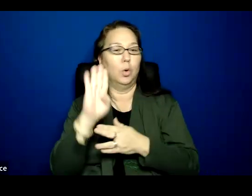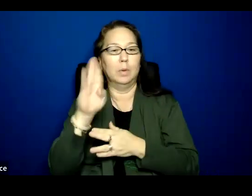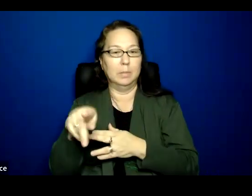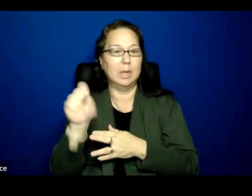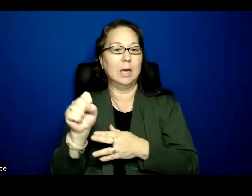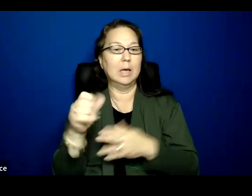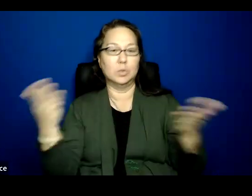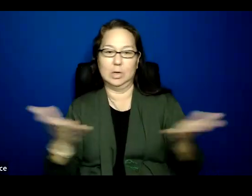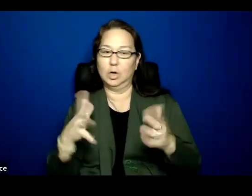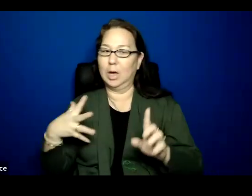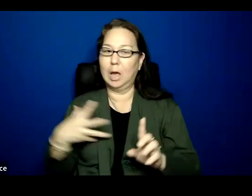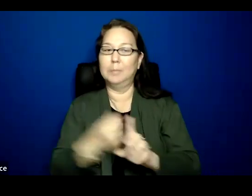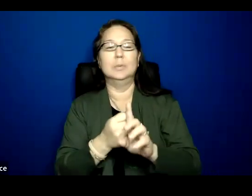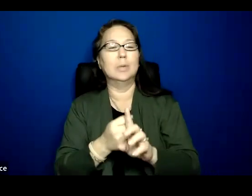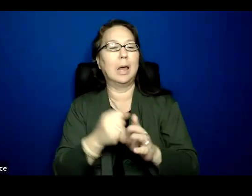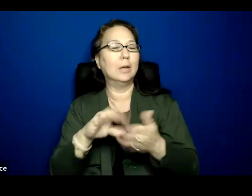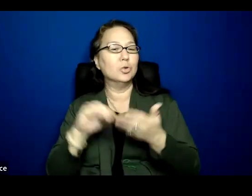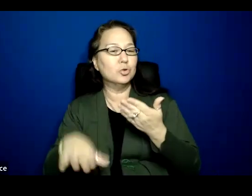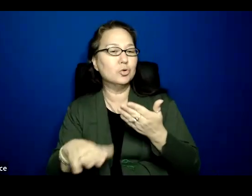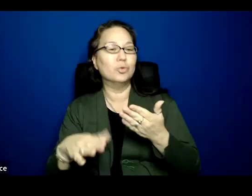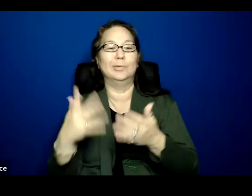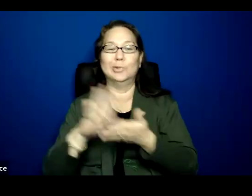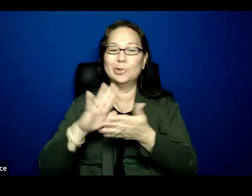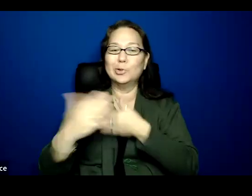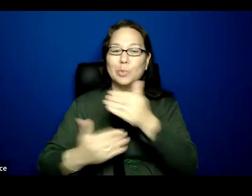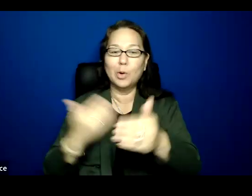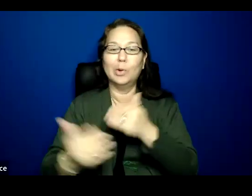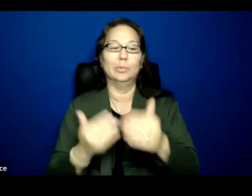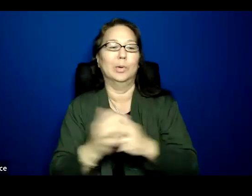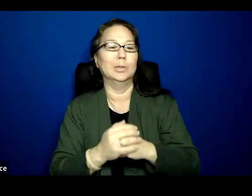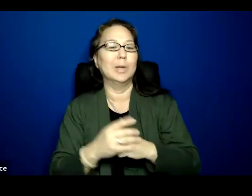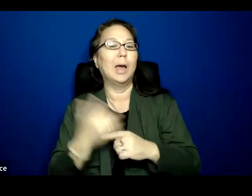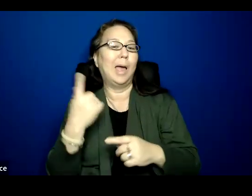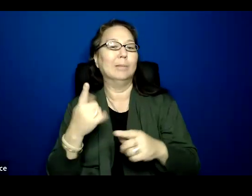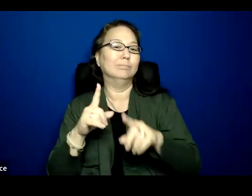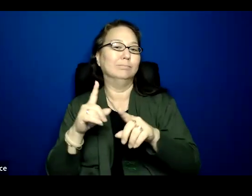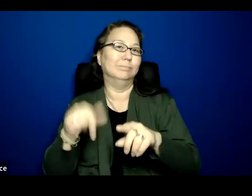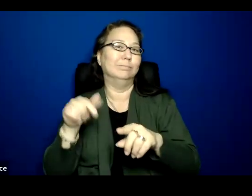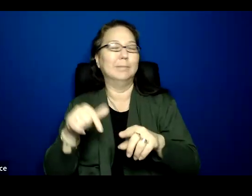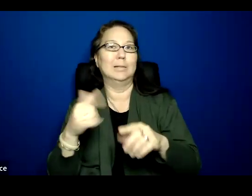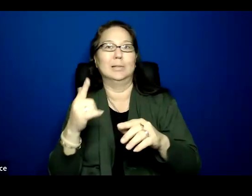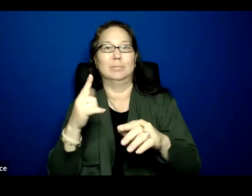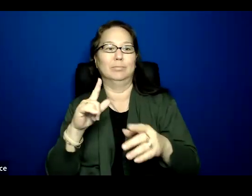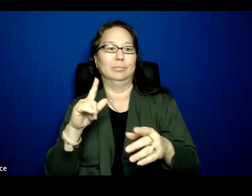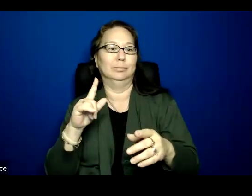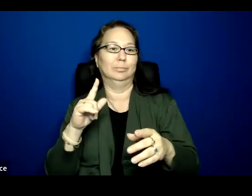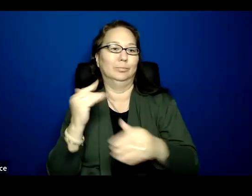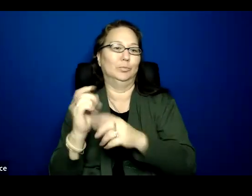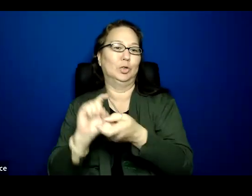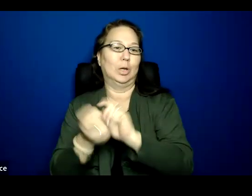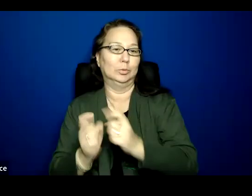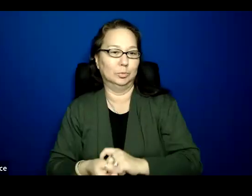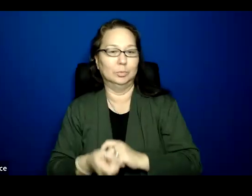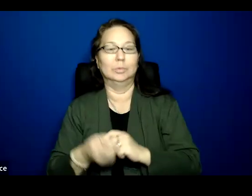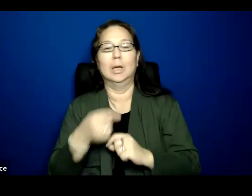the impact of this foundational change. All Boston Public Schools must be inclusive, no matter what school they attend, what language